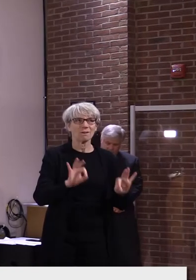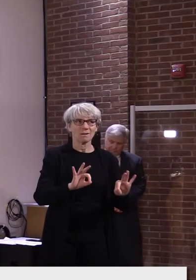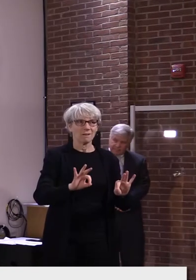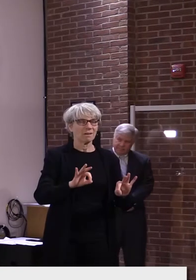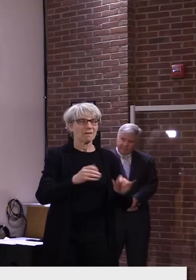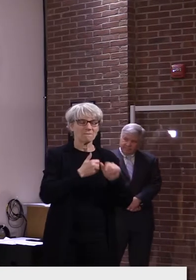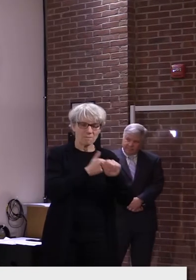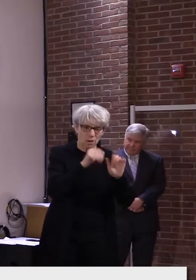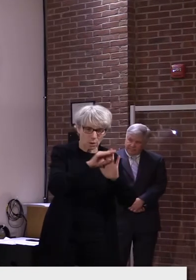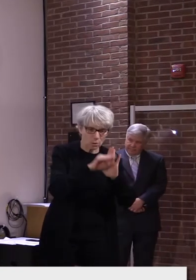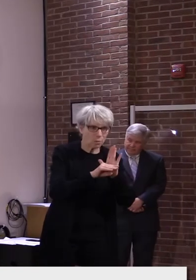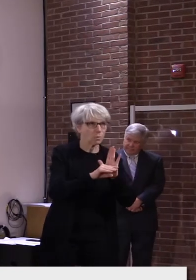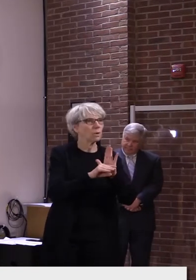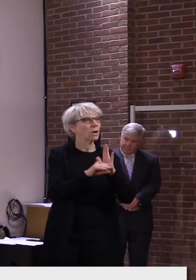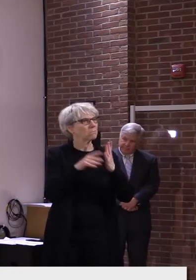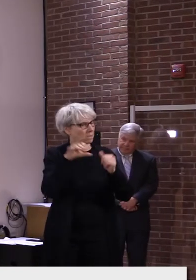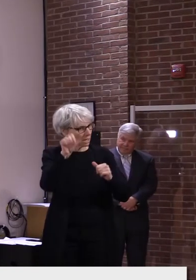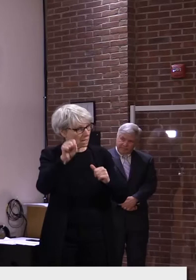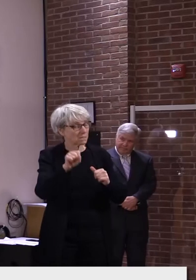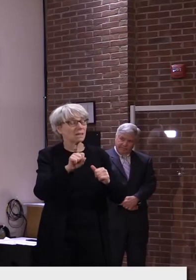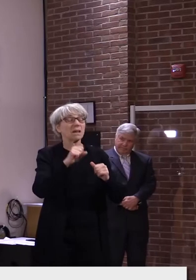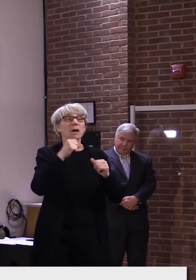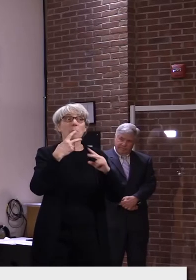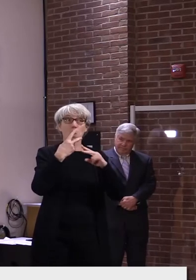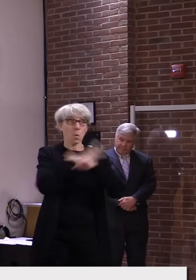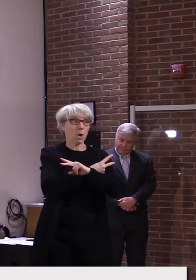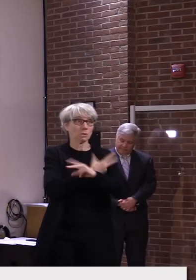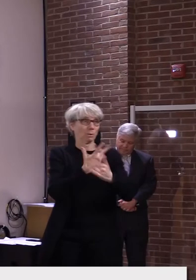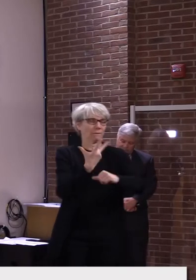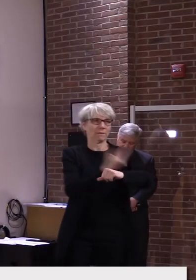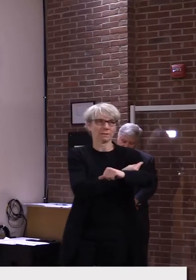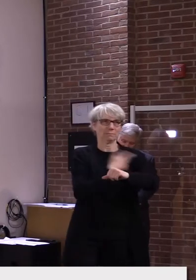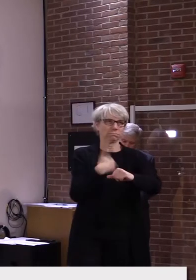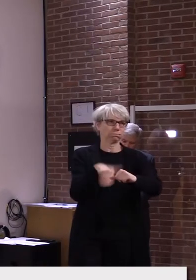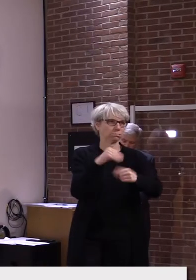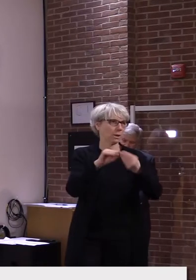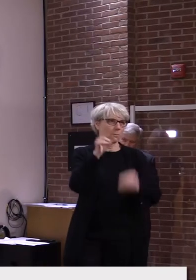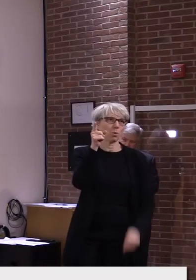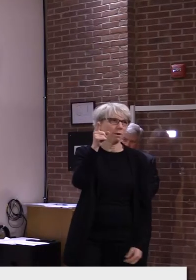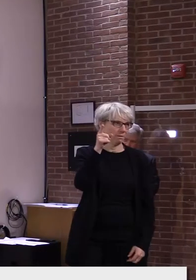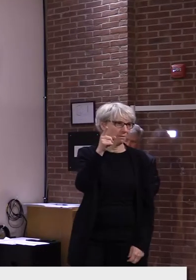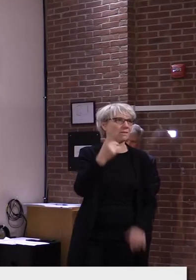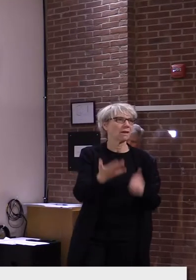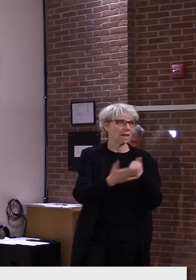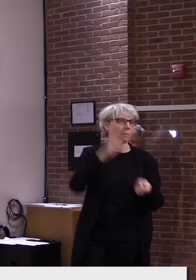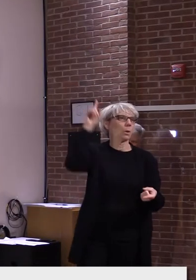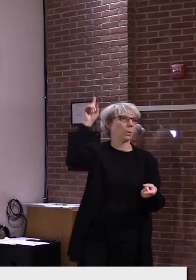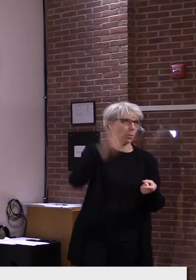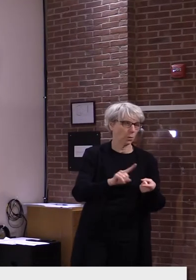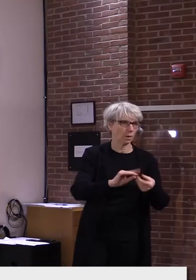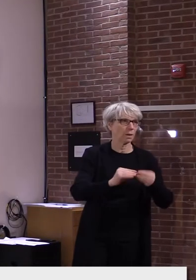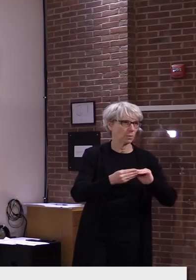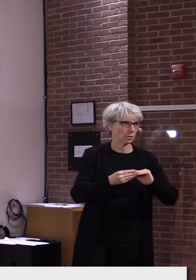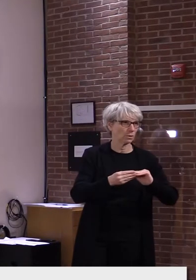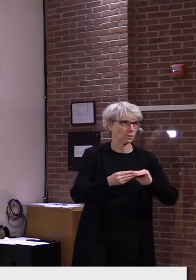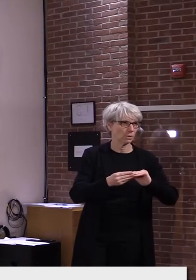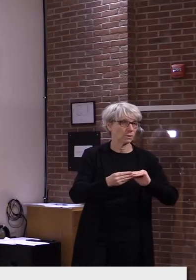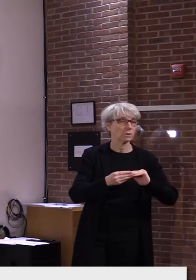phase, but so much of it is related to the vaccine. And the vaccine will be the new part